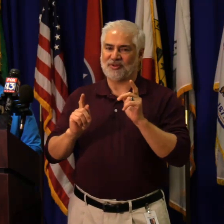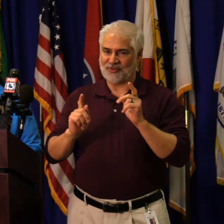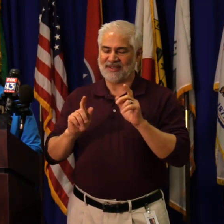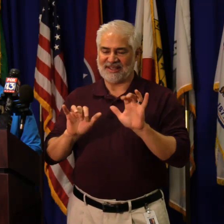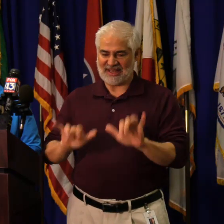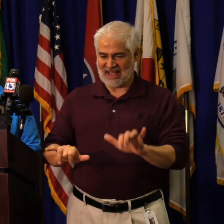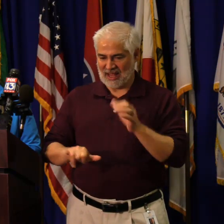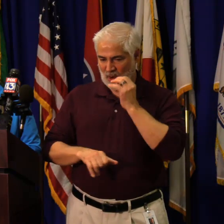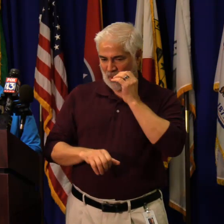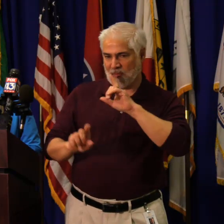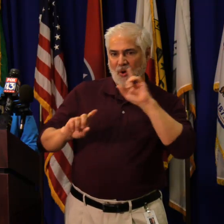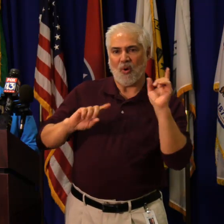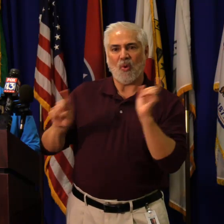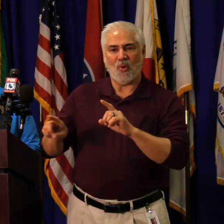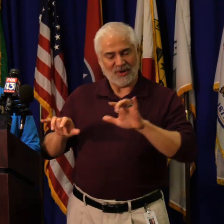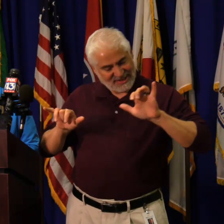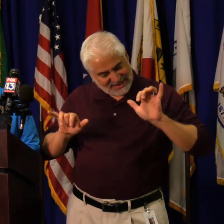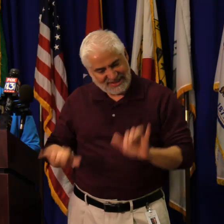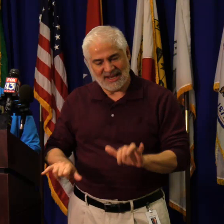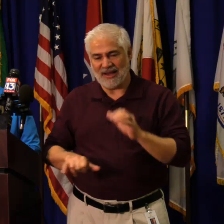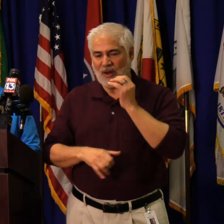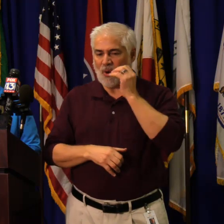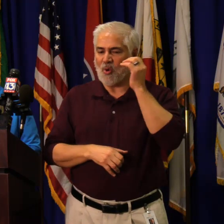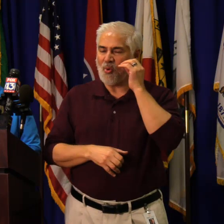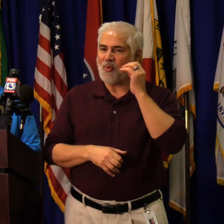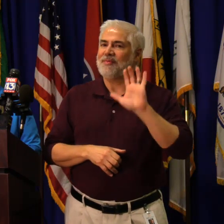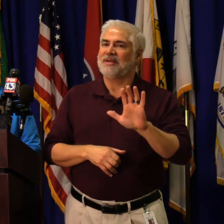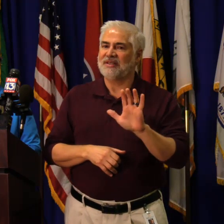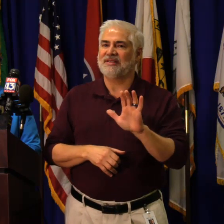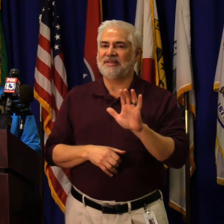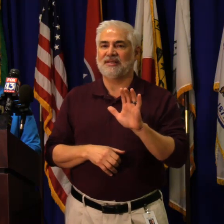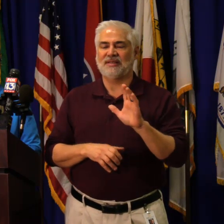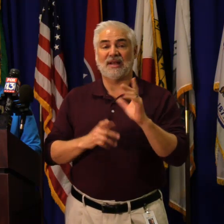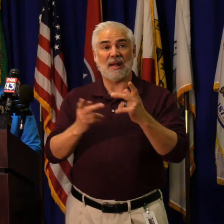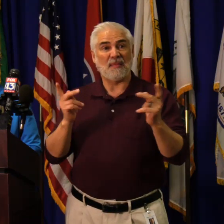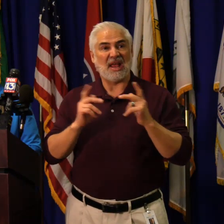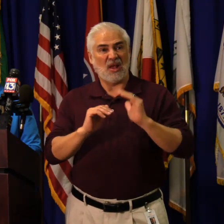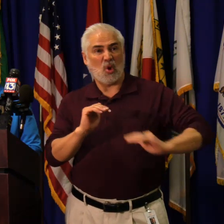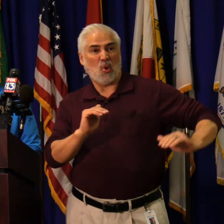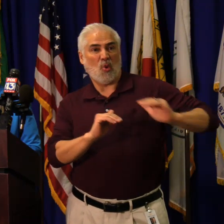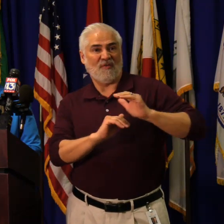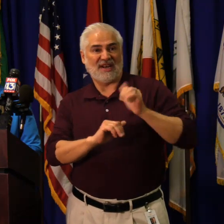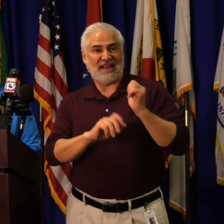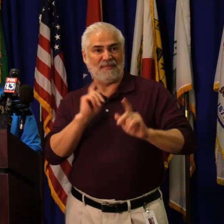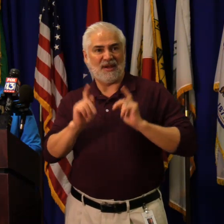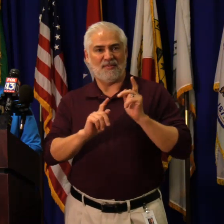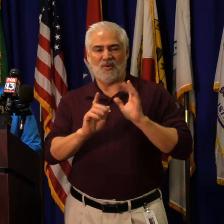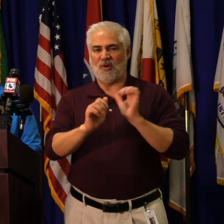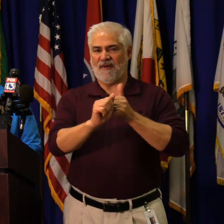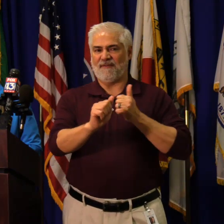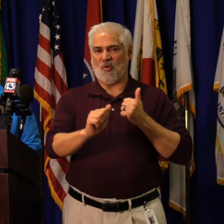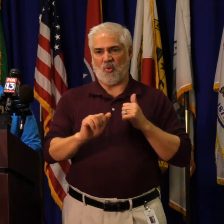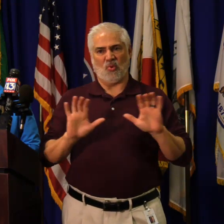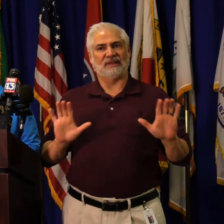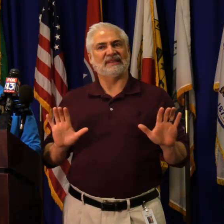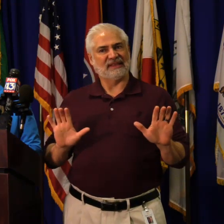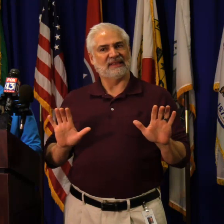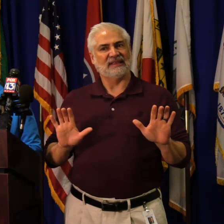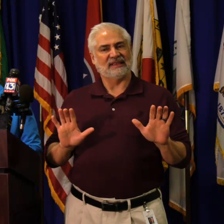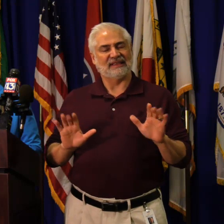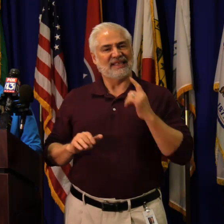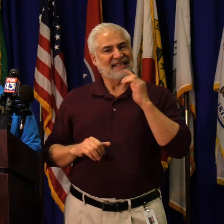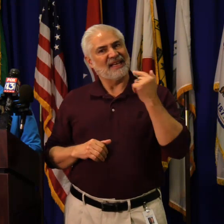the stay-at-home orders, to try to avoid places where there are more than 10 people. And I